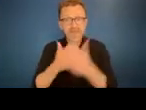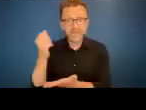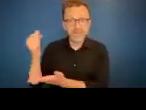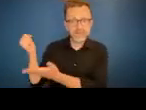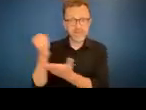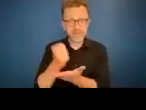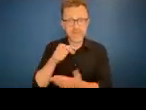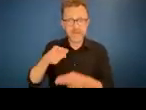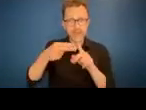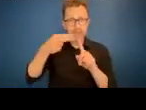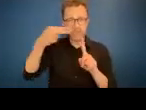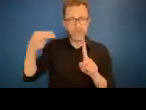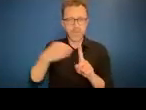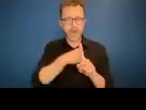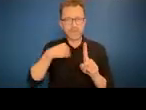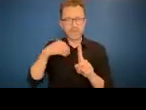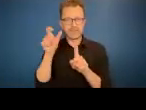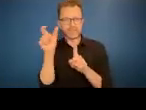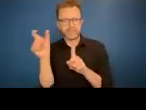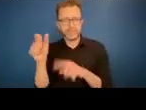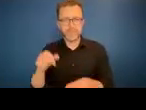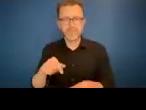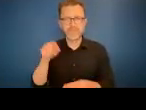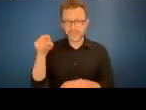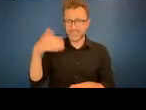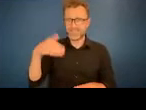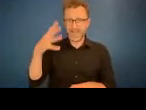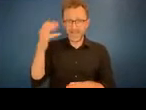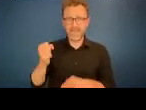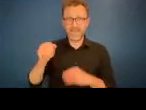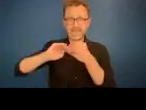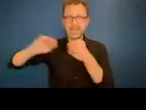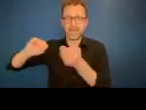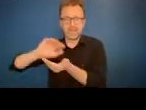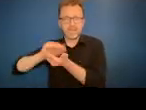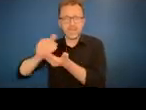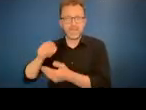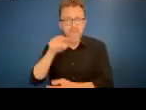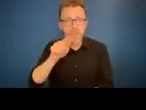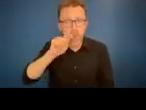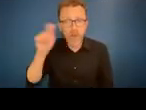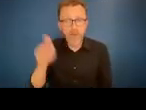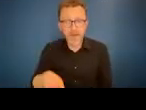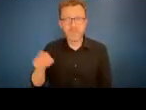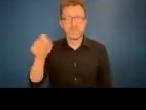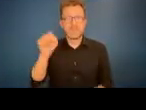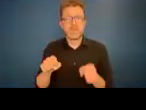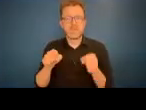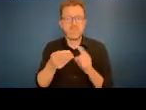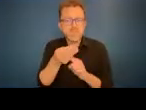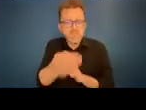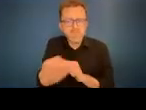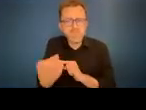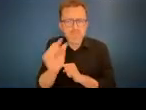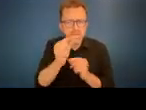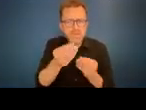insurance. They've got the same right as Polish citizens, but not when it comes to medical rehabilitation. So